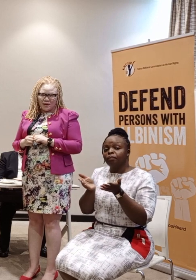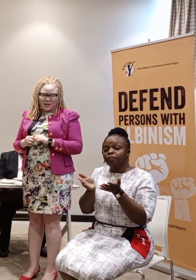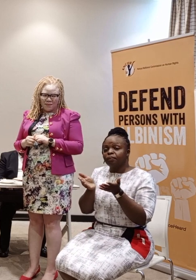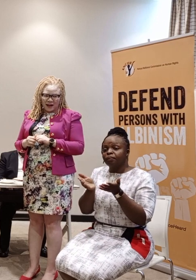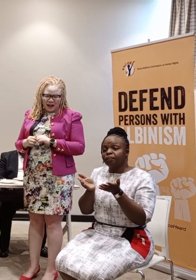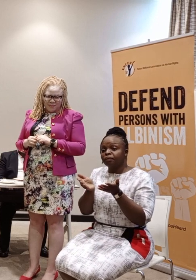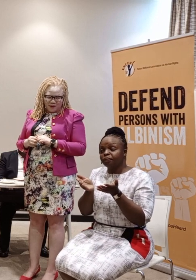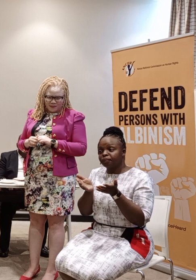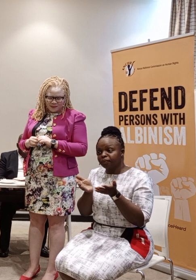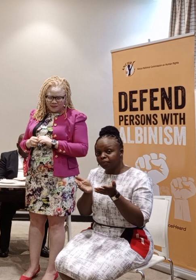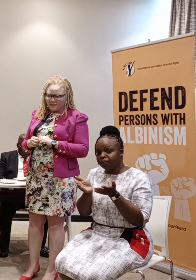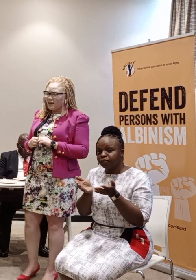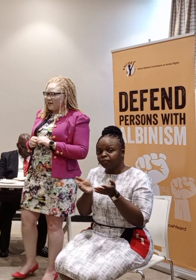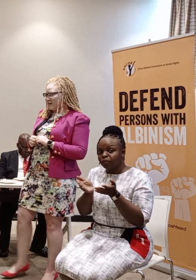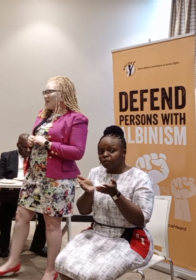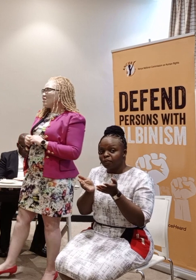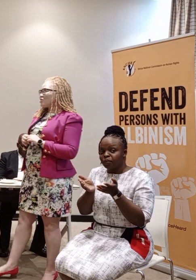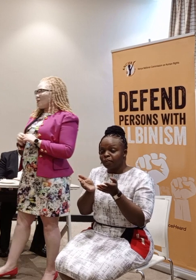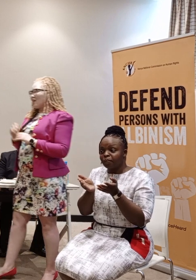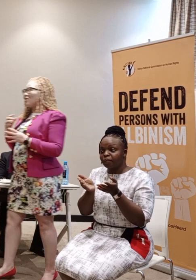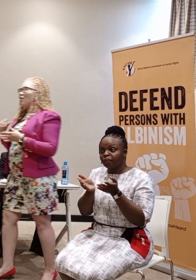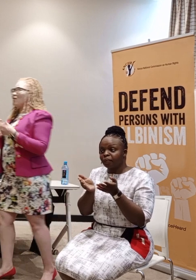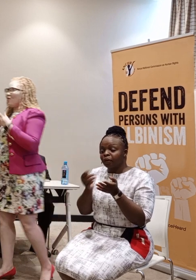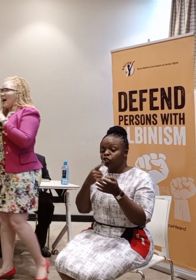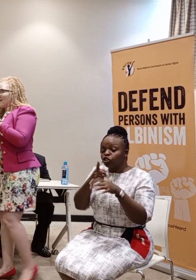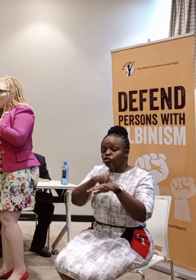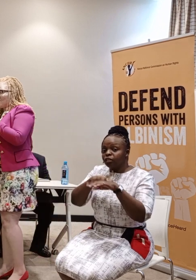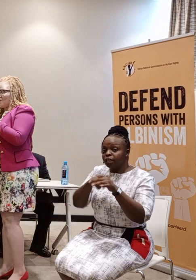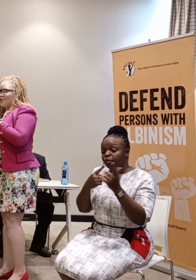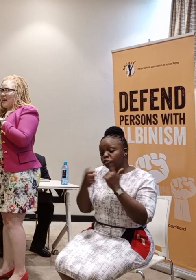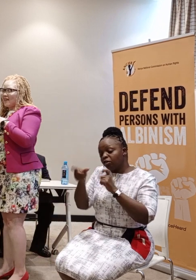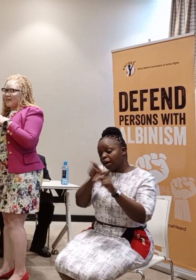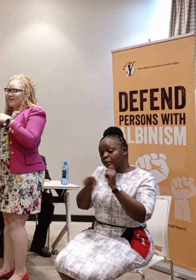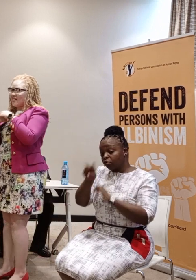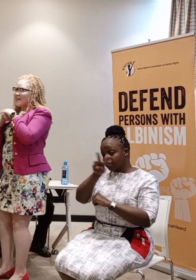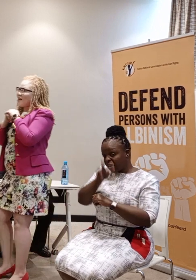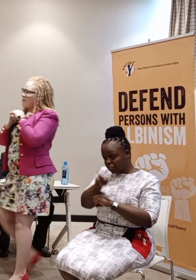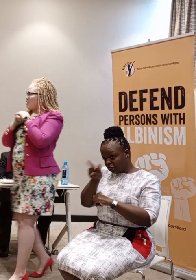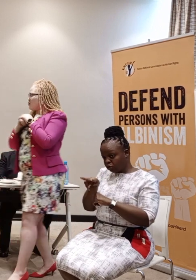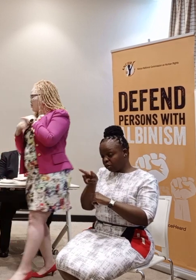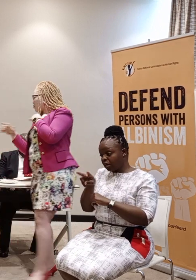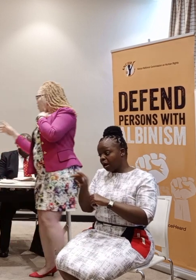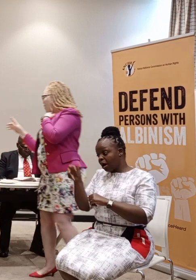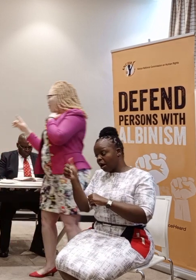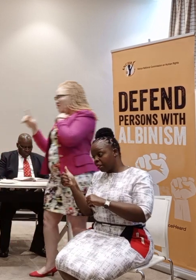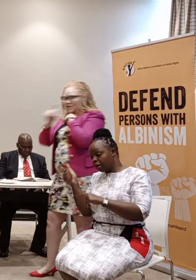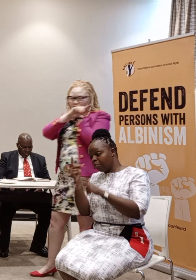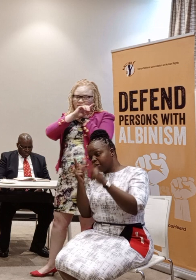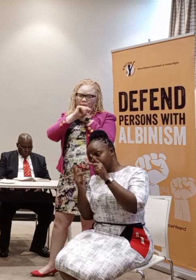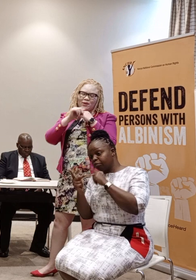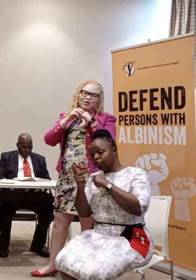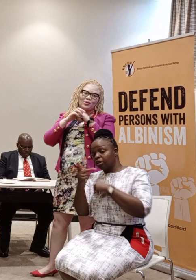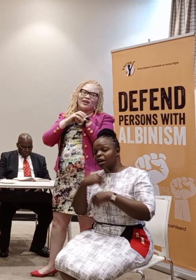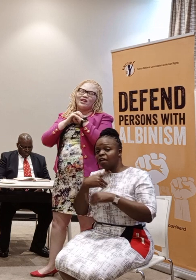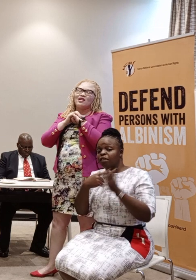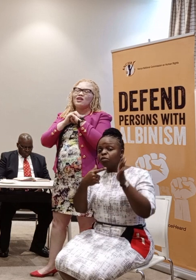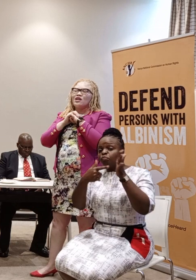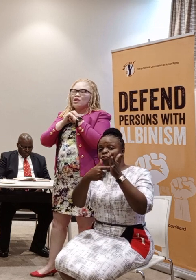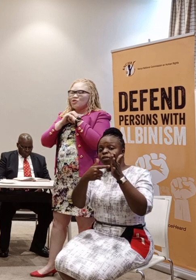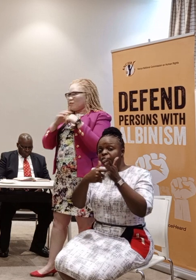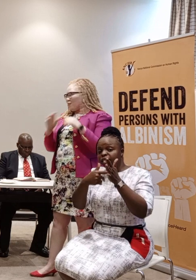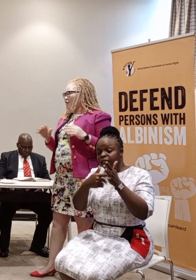Tuko pamoja mpaka hapo? Yes. So when I talk of attitude, again, the other perception, there was a point where